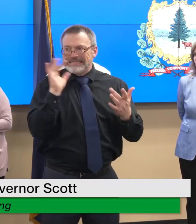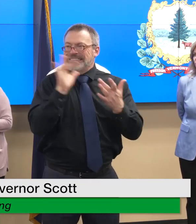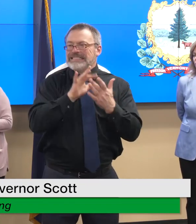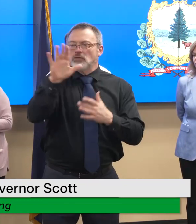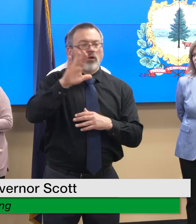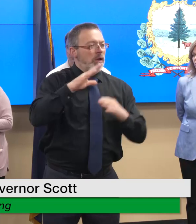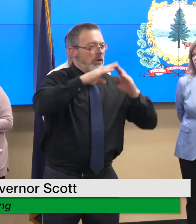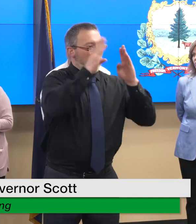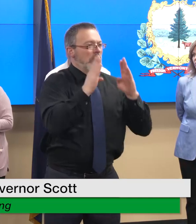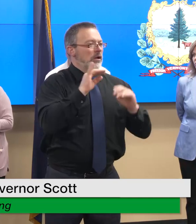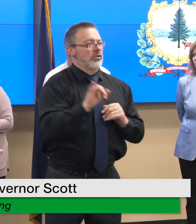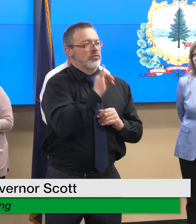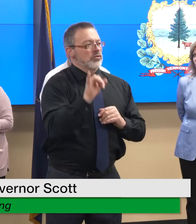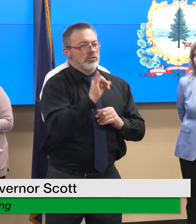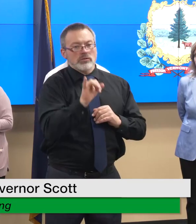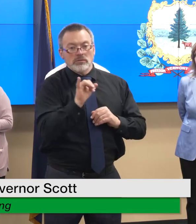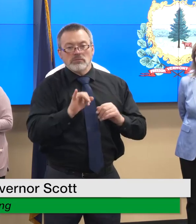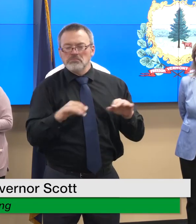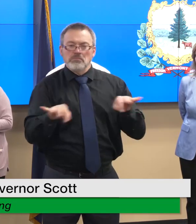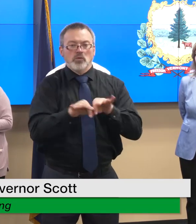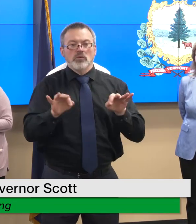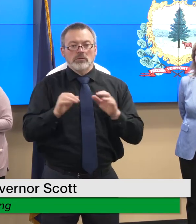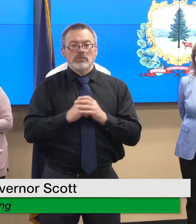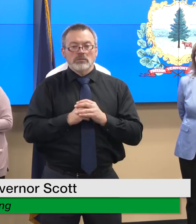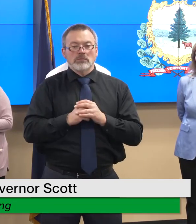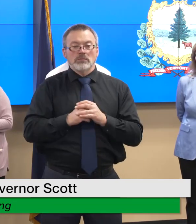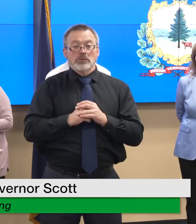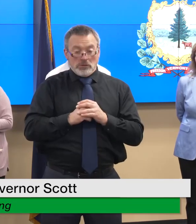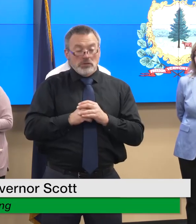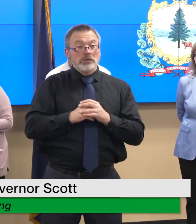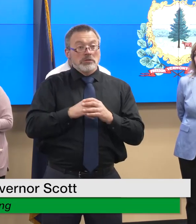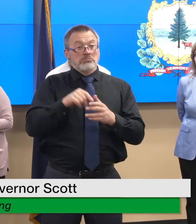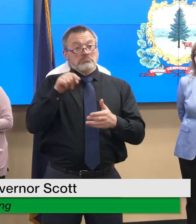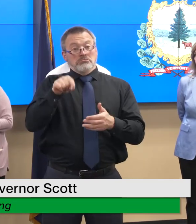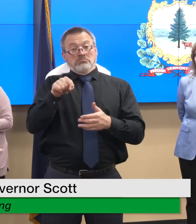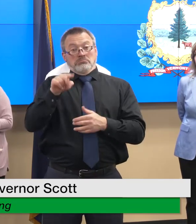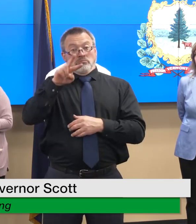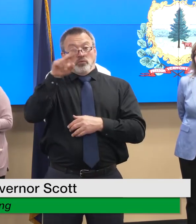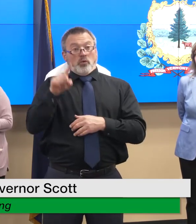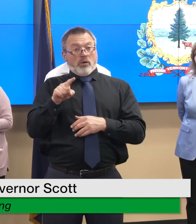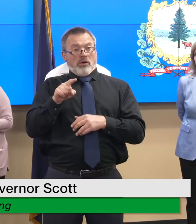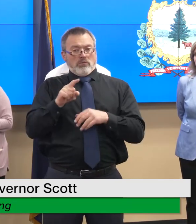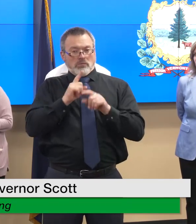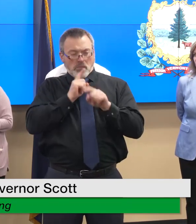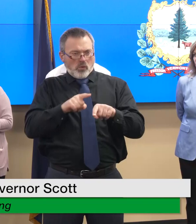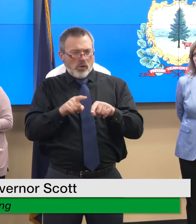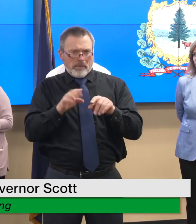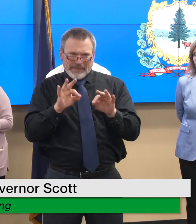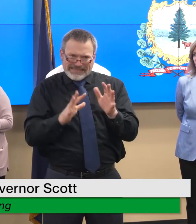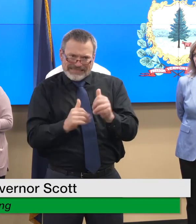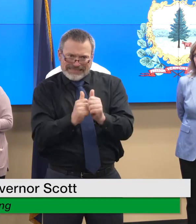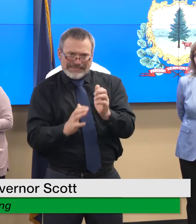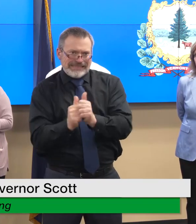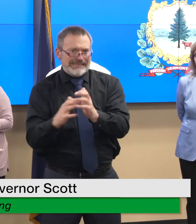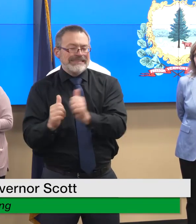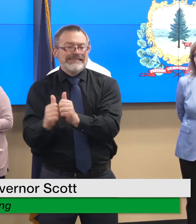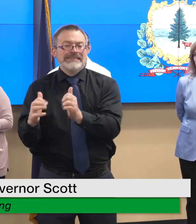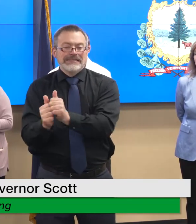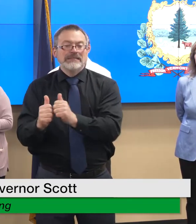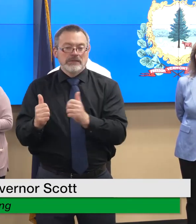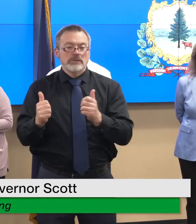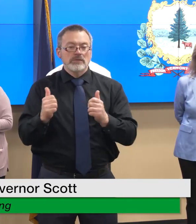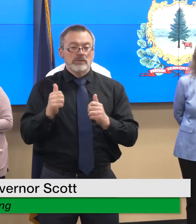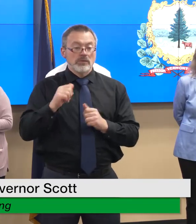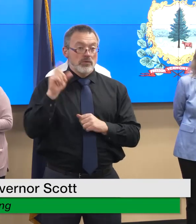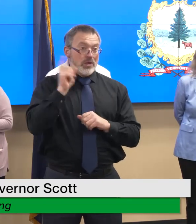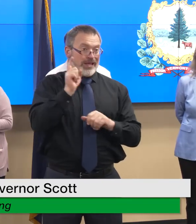The 211 flood reporting page has been updated to allow users to select which event they are